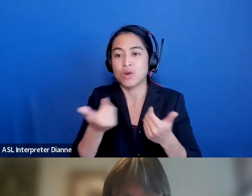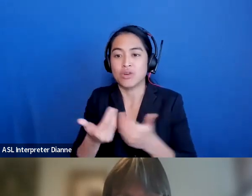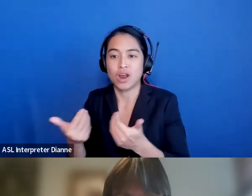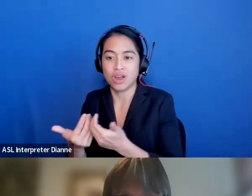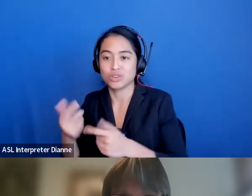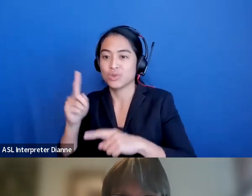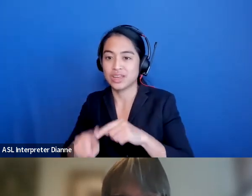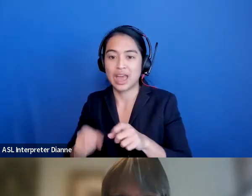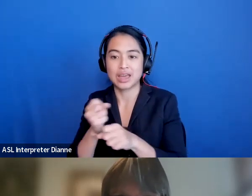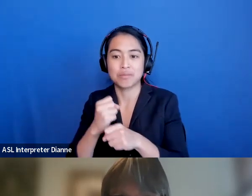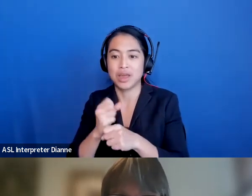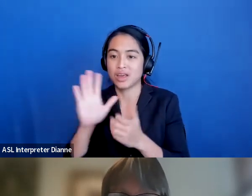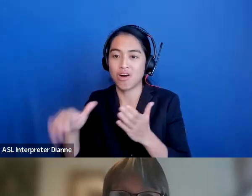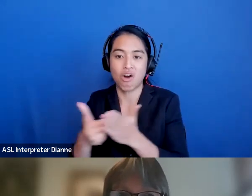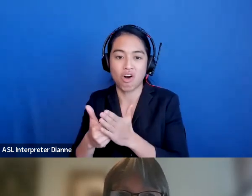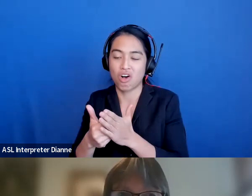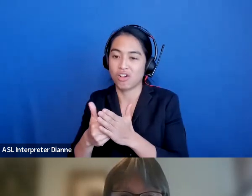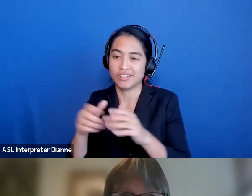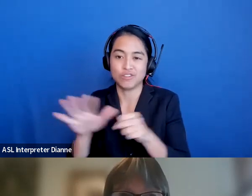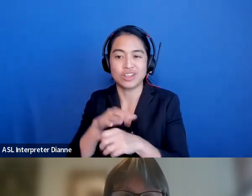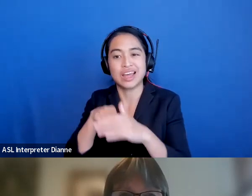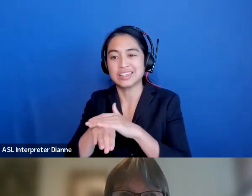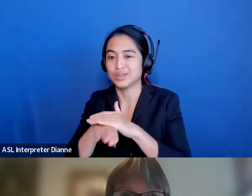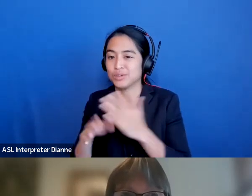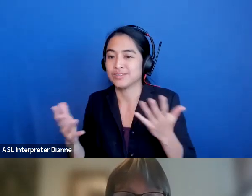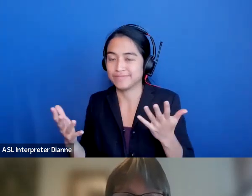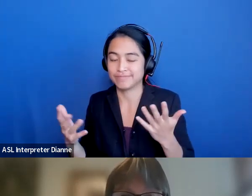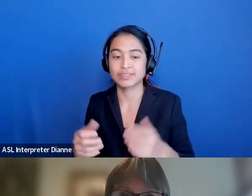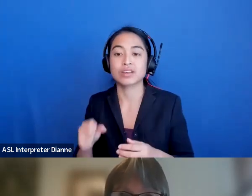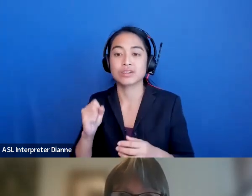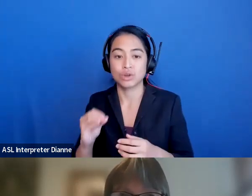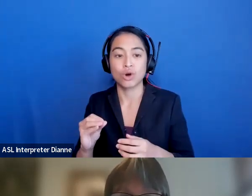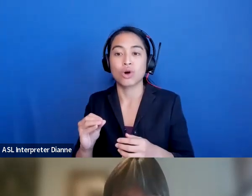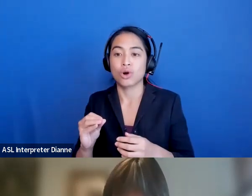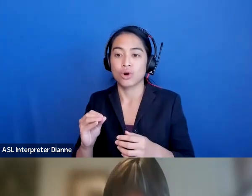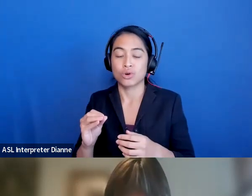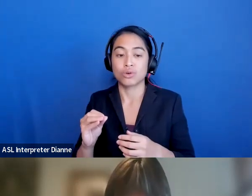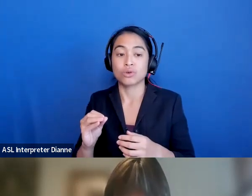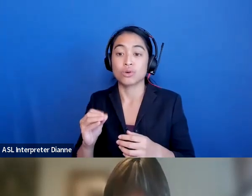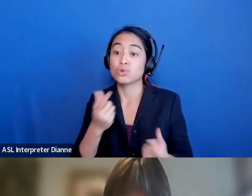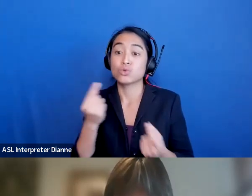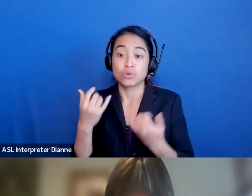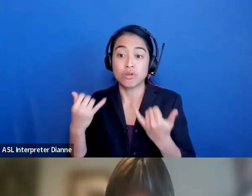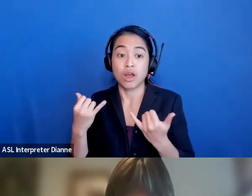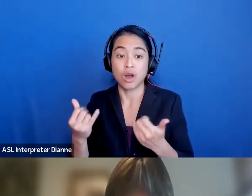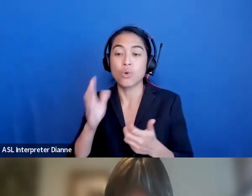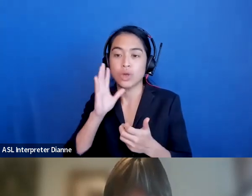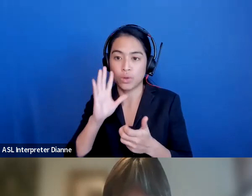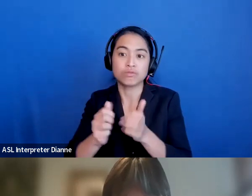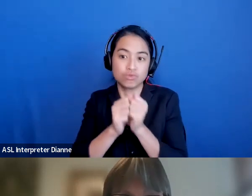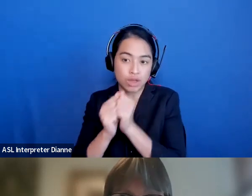can't make them all fully accessible. So instead, we're going to go through each one of these sections of